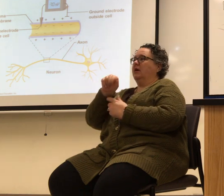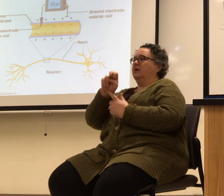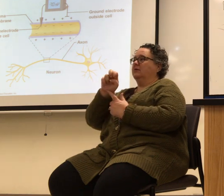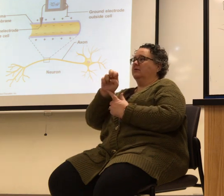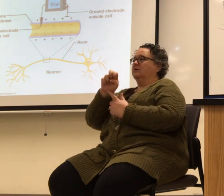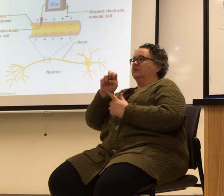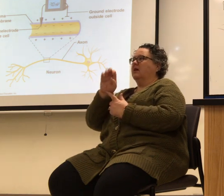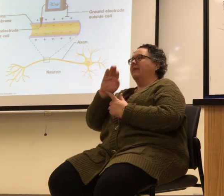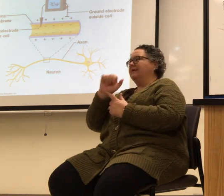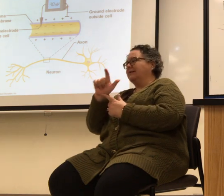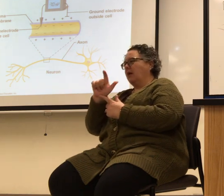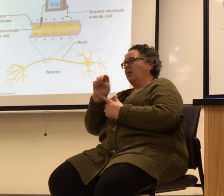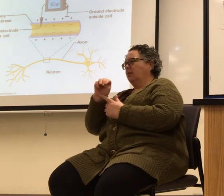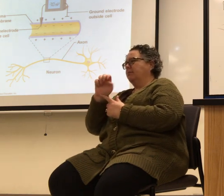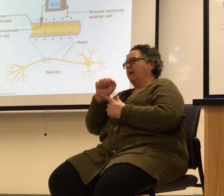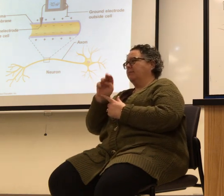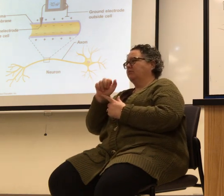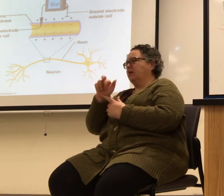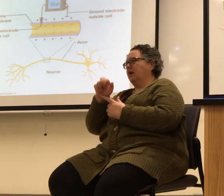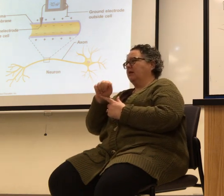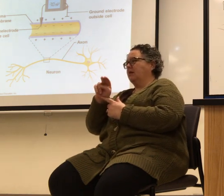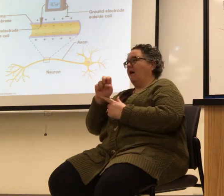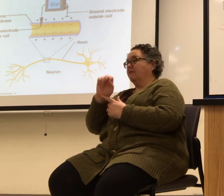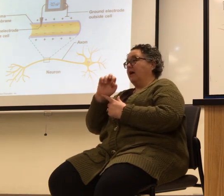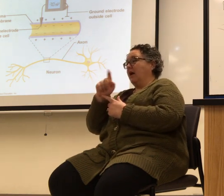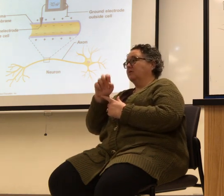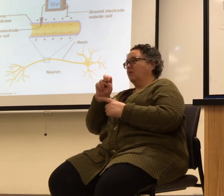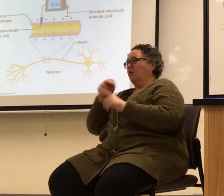cell membrane, that is, of the axon, inside membrane,